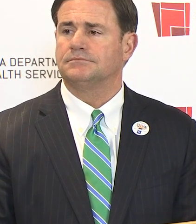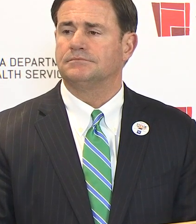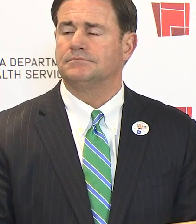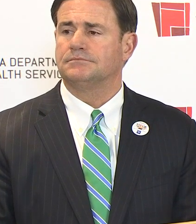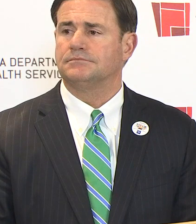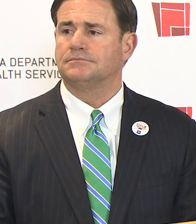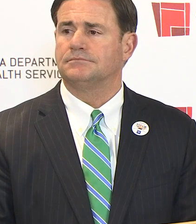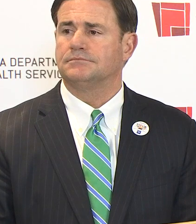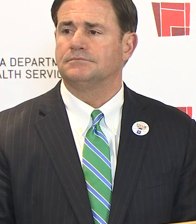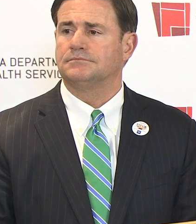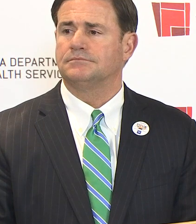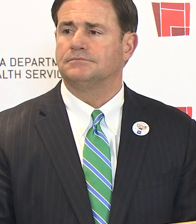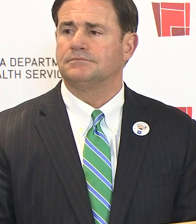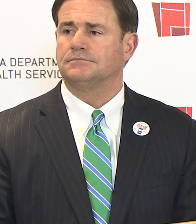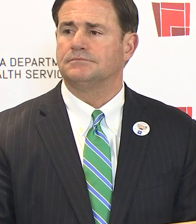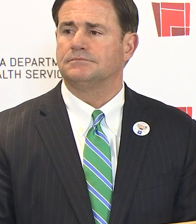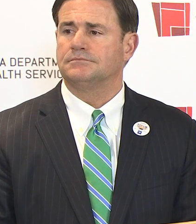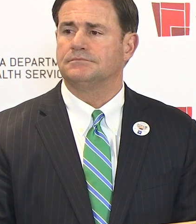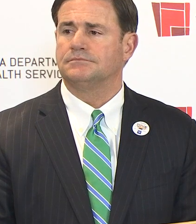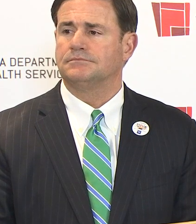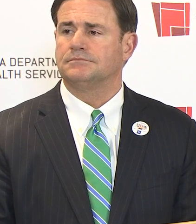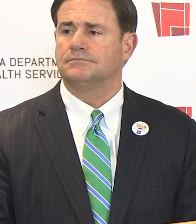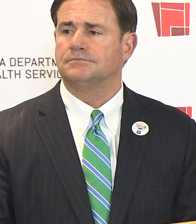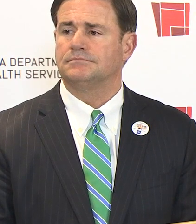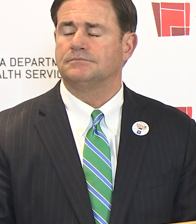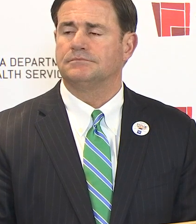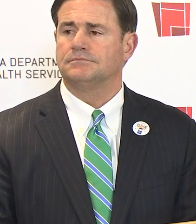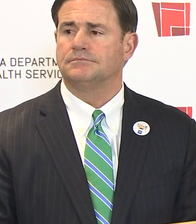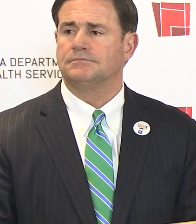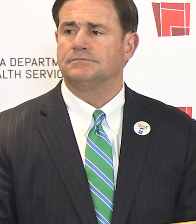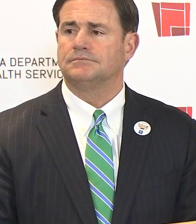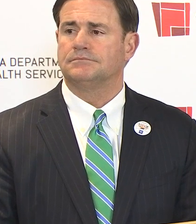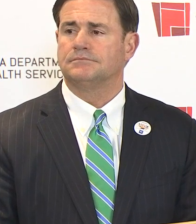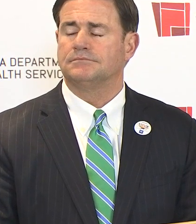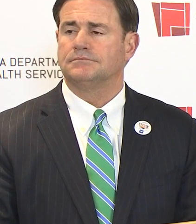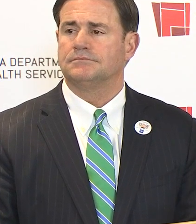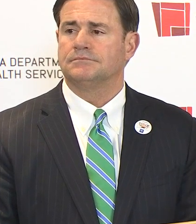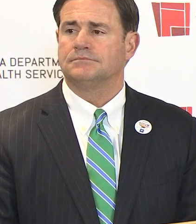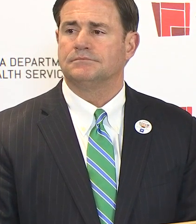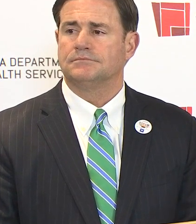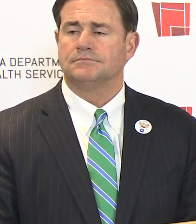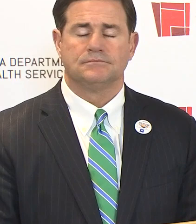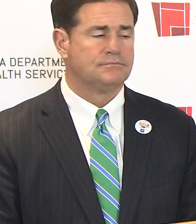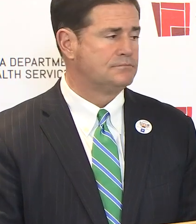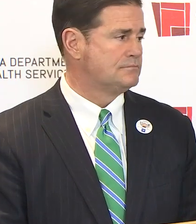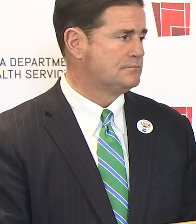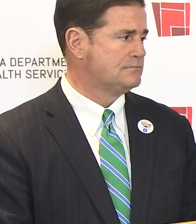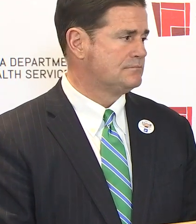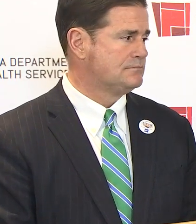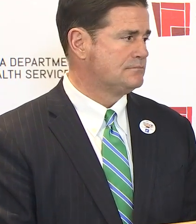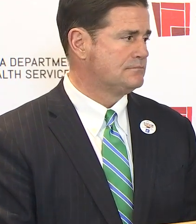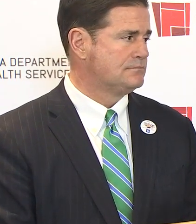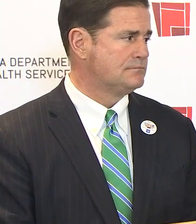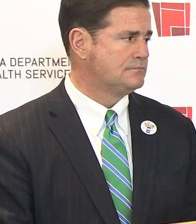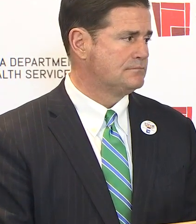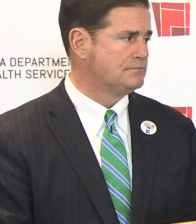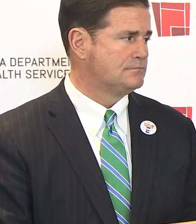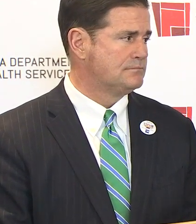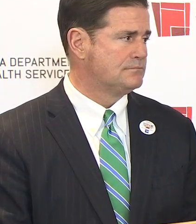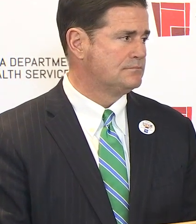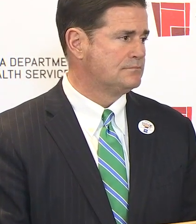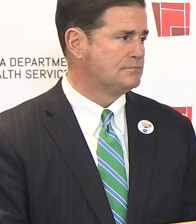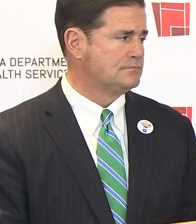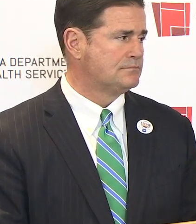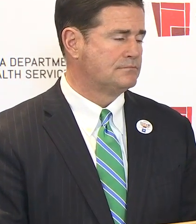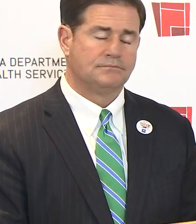here to New York on an airplane? Are they more at risk because they're in that cylinder? I would say